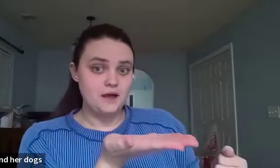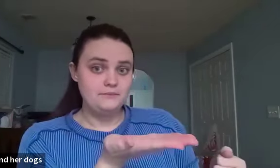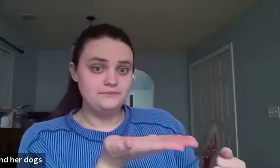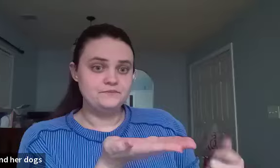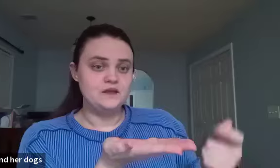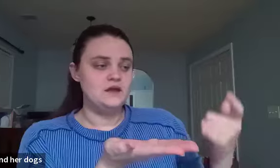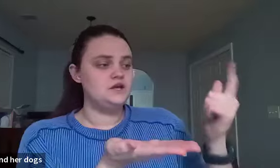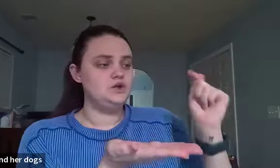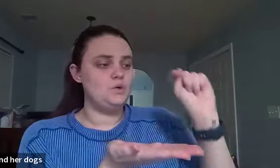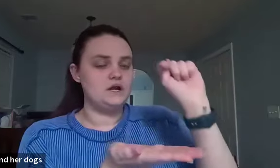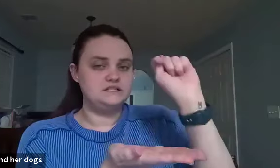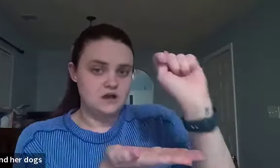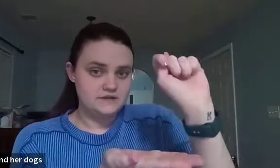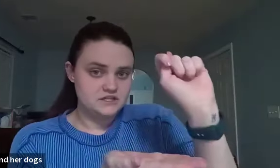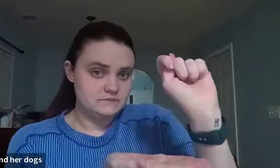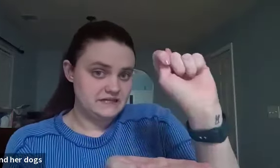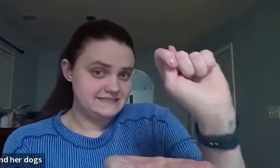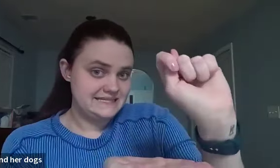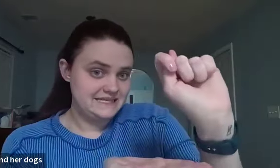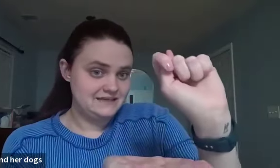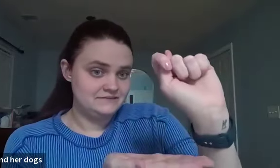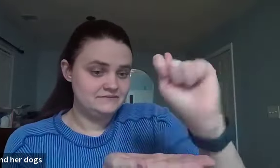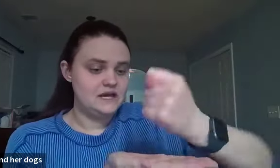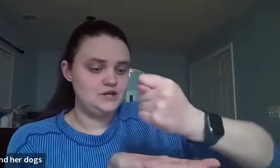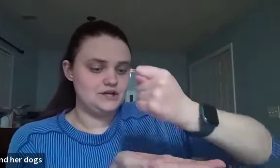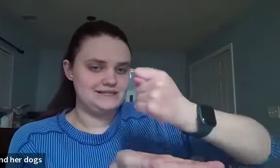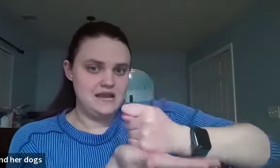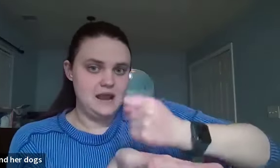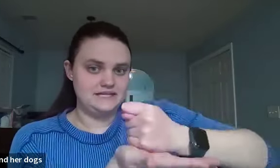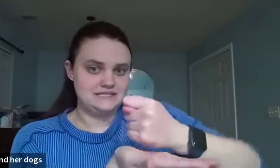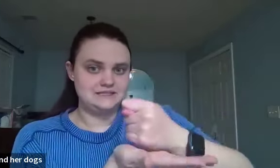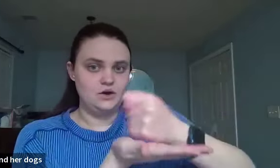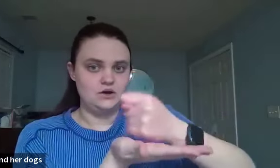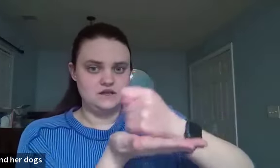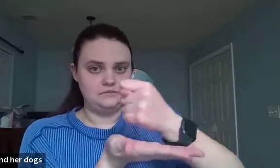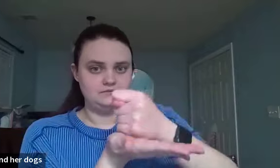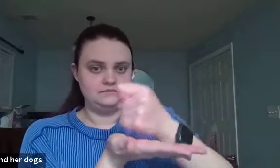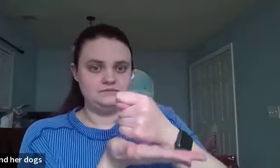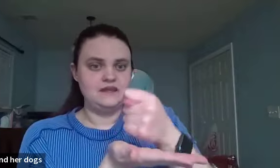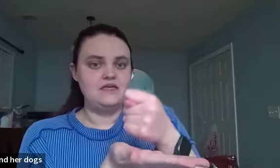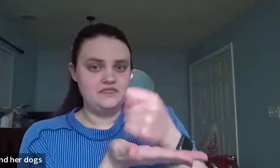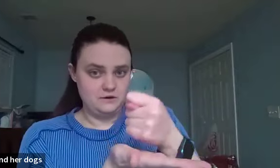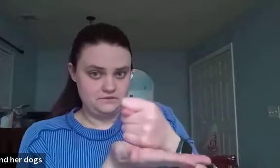up. Your dominant is going to be in a T, and you're going to tap it on top.